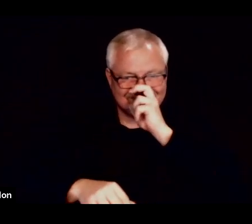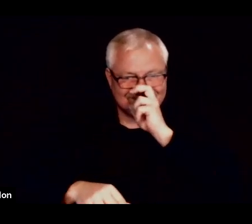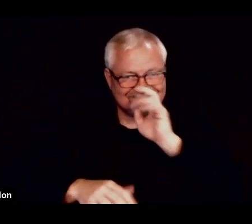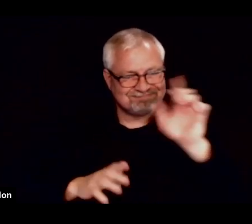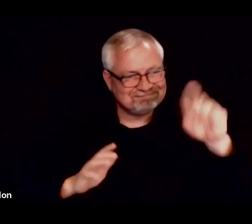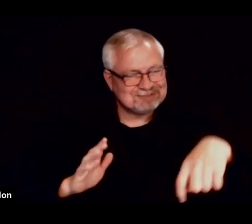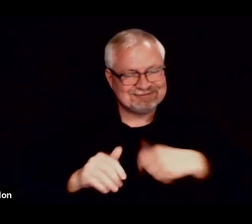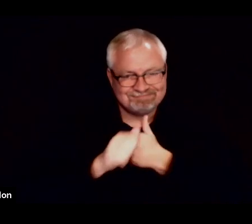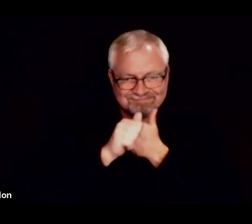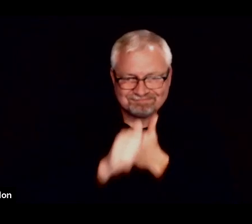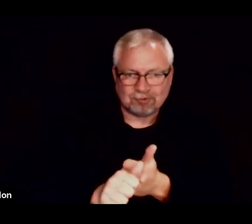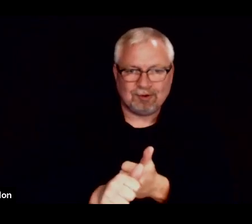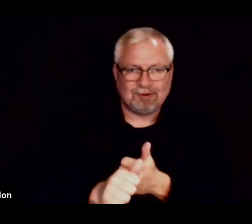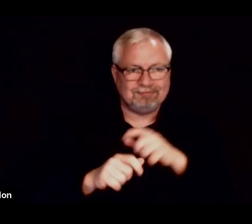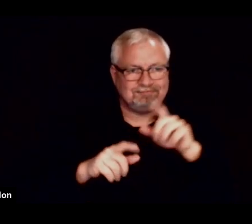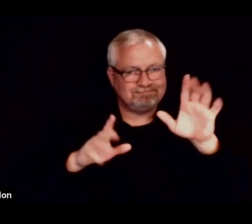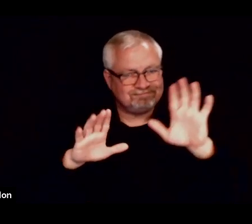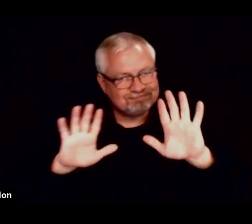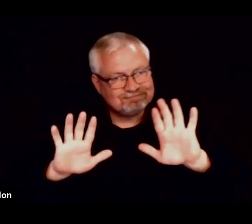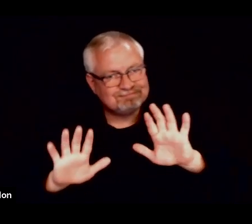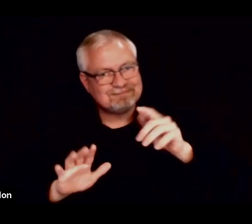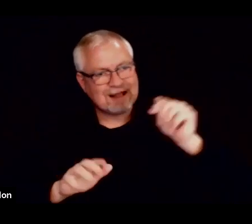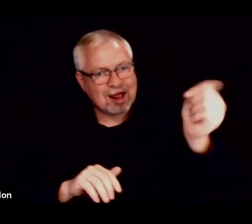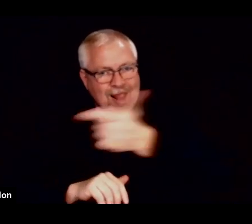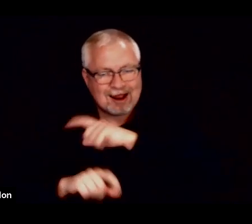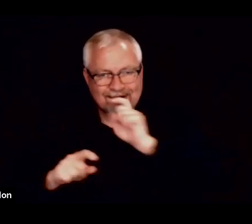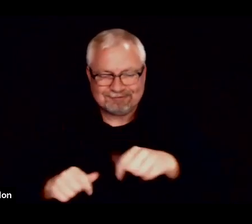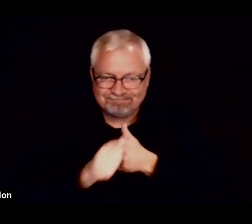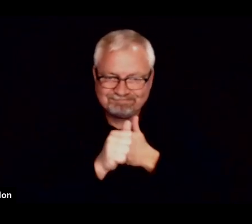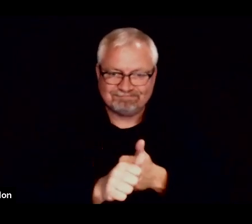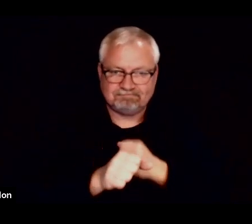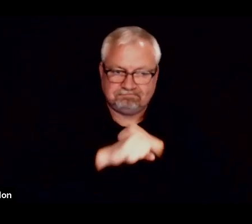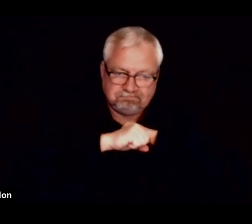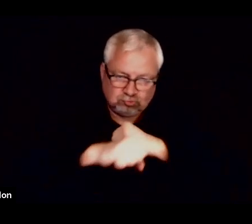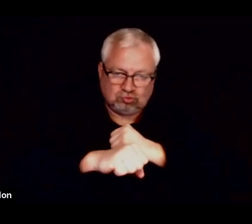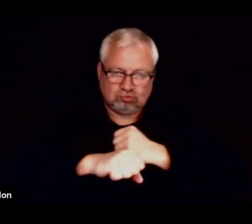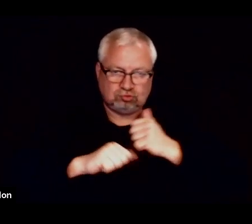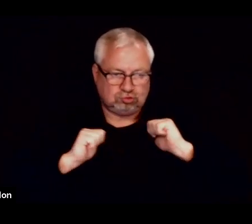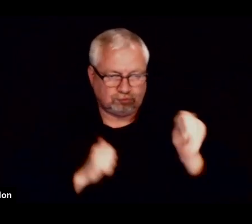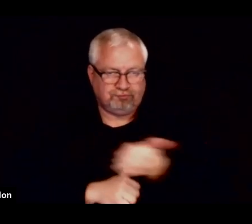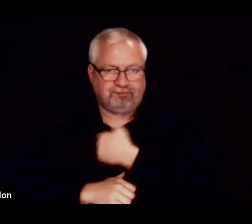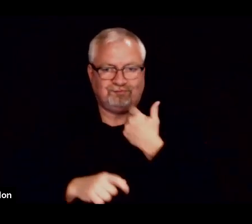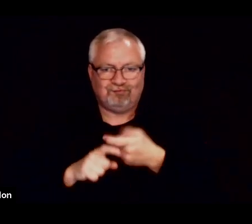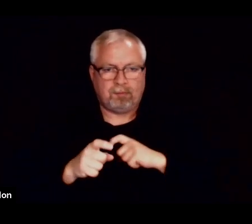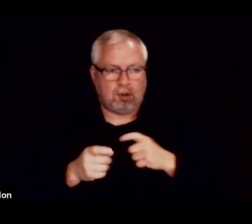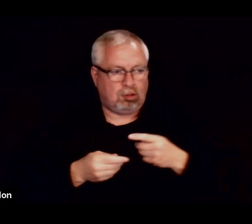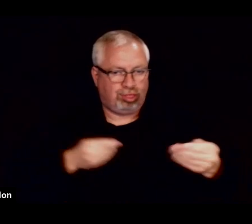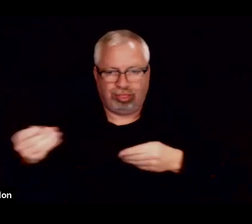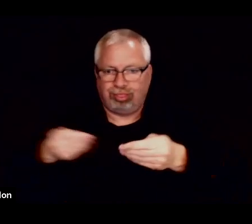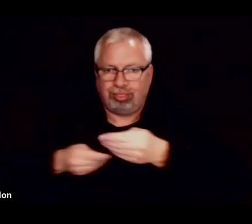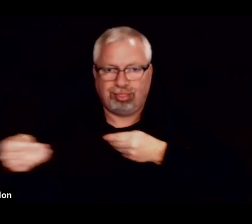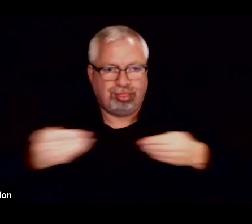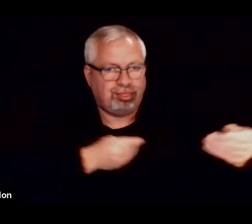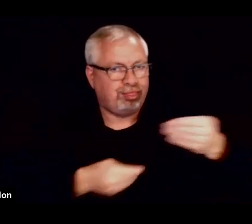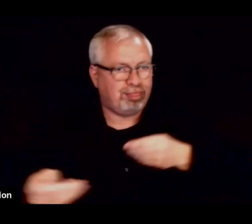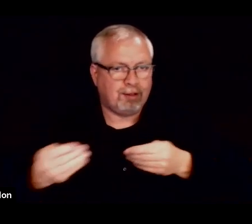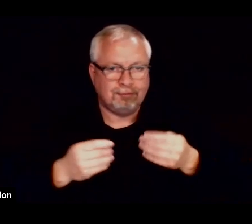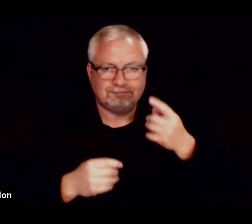to protect the community from spread, and we appreciate that comes at a great cost and a great